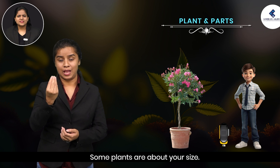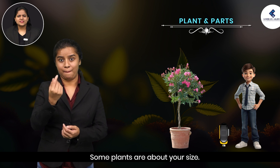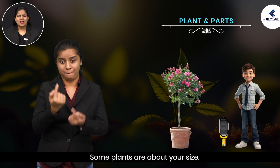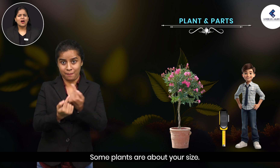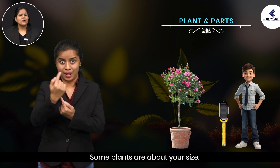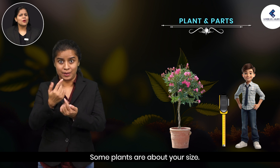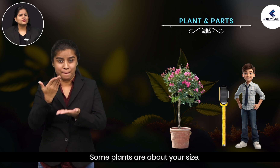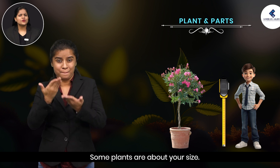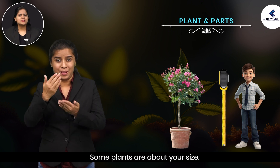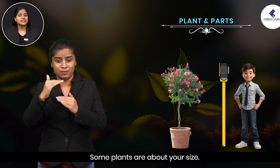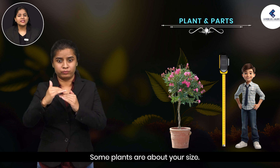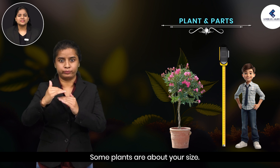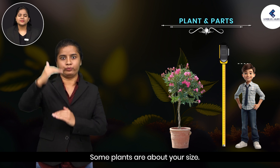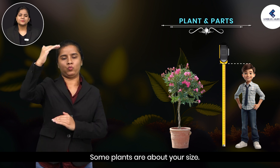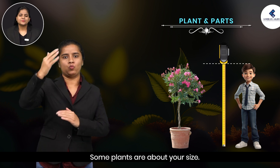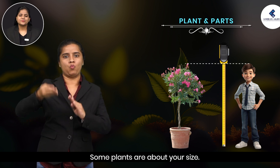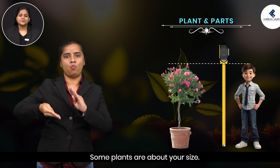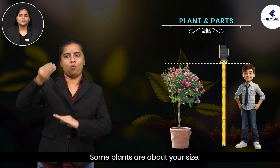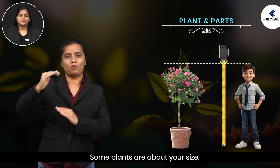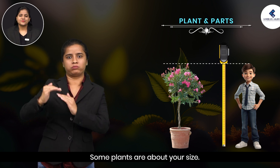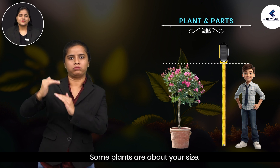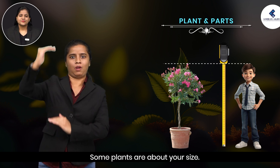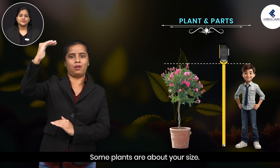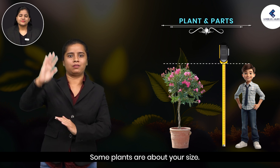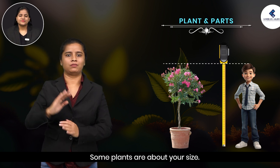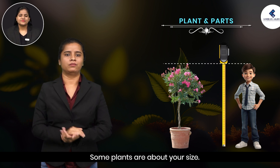Some plants are about your size.